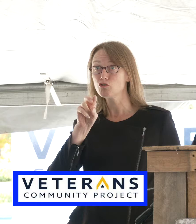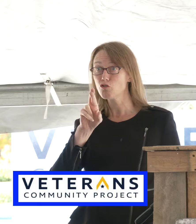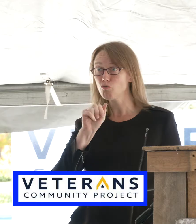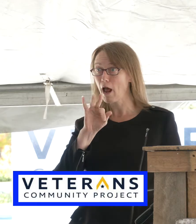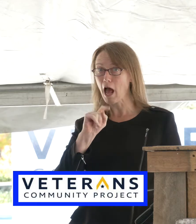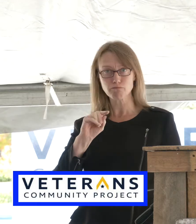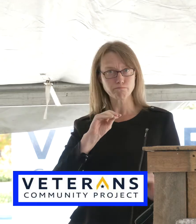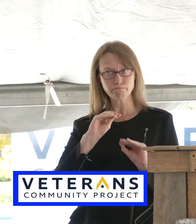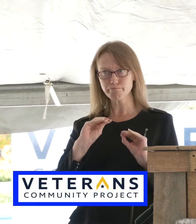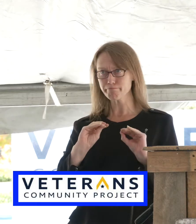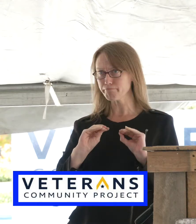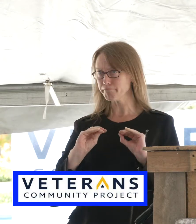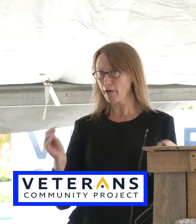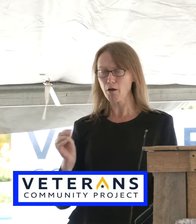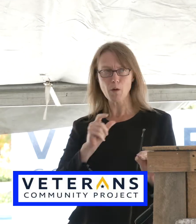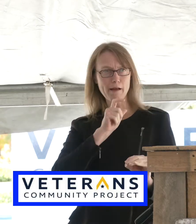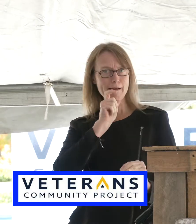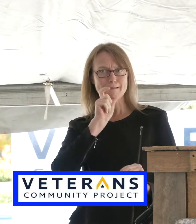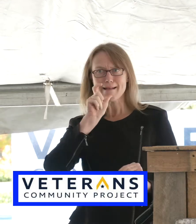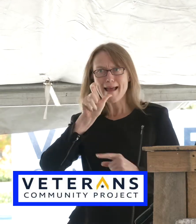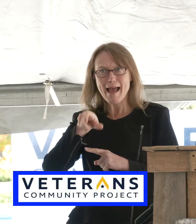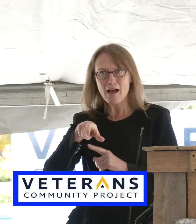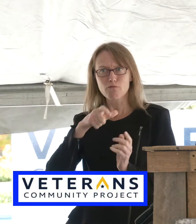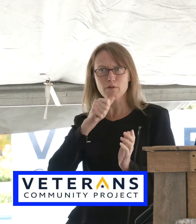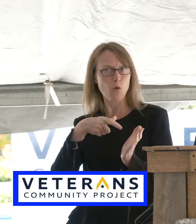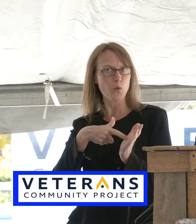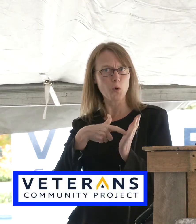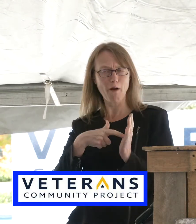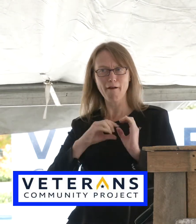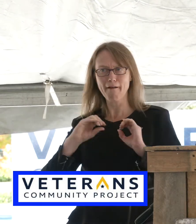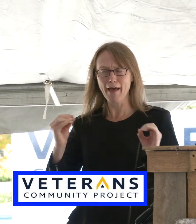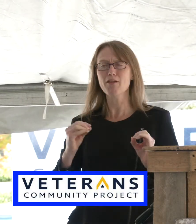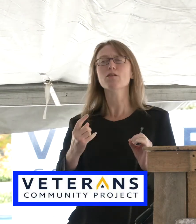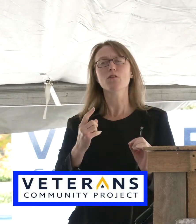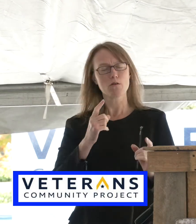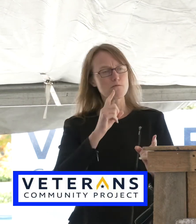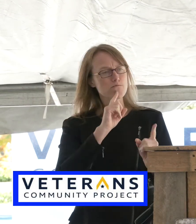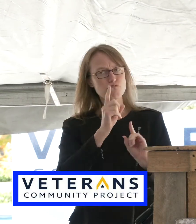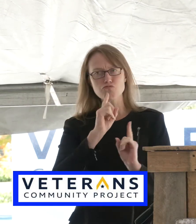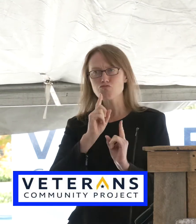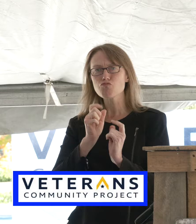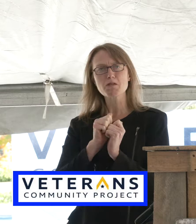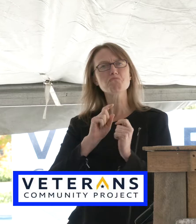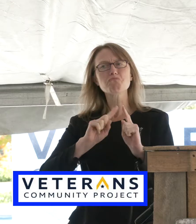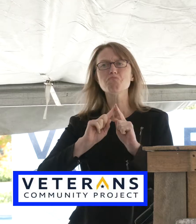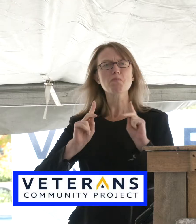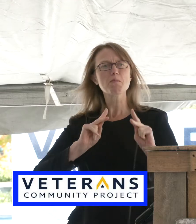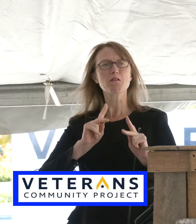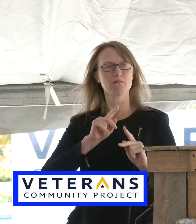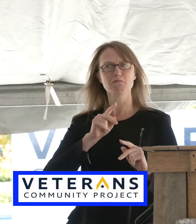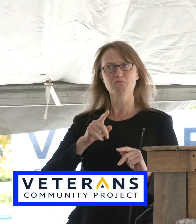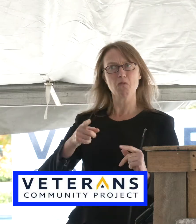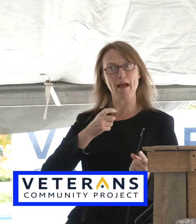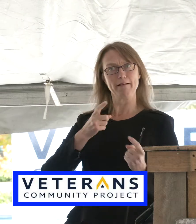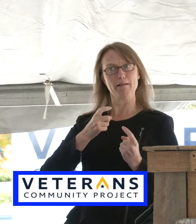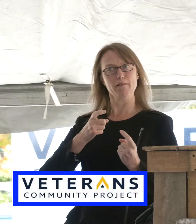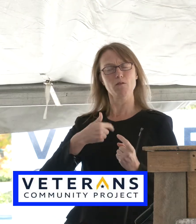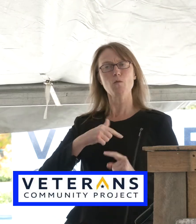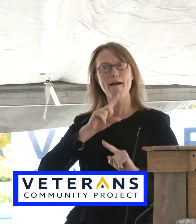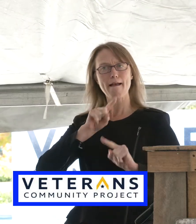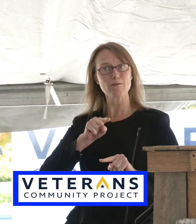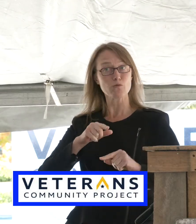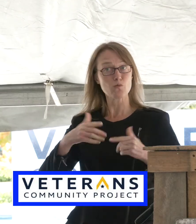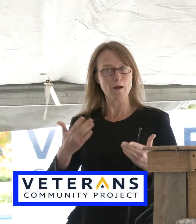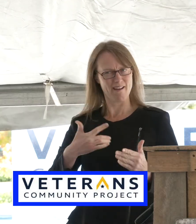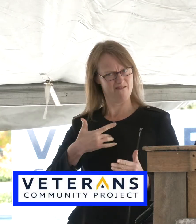this conversation with their relatives or other people who cared about them. And I always had this stock answer that I gave that I really felt deeply,